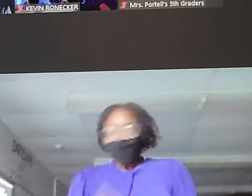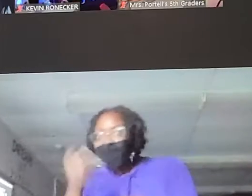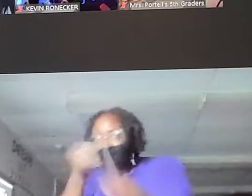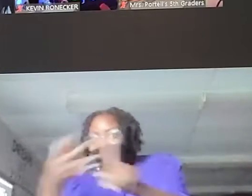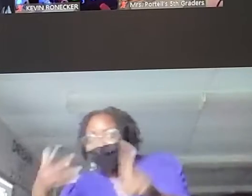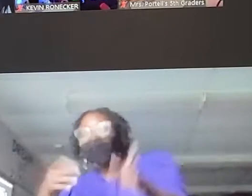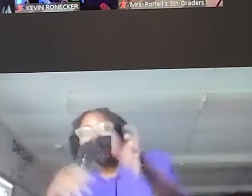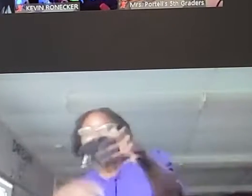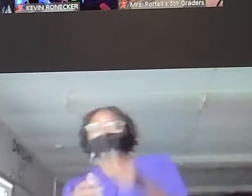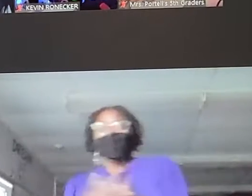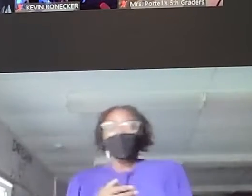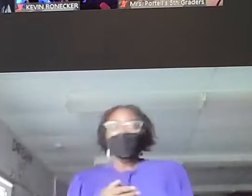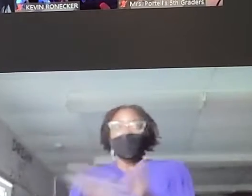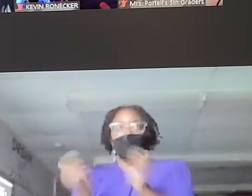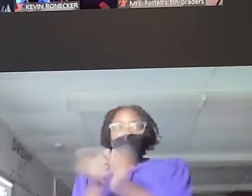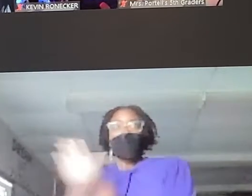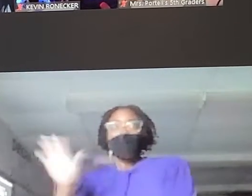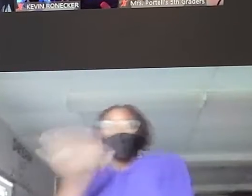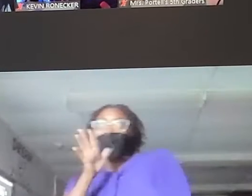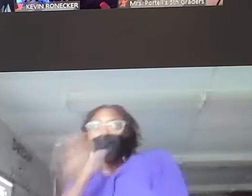When she could hear her mother?